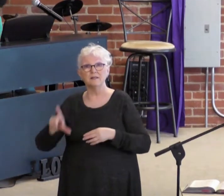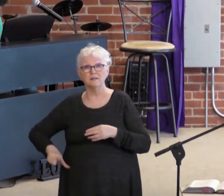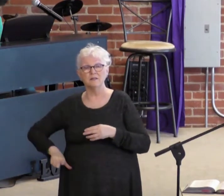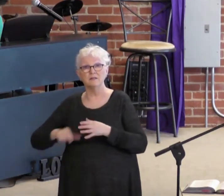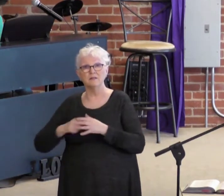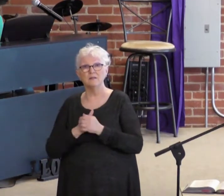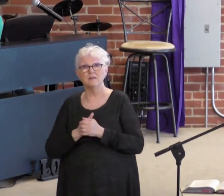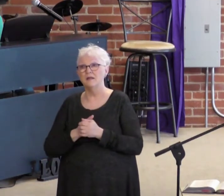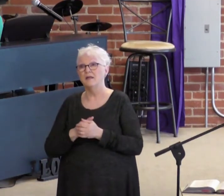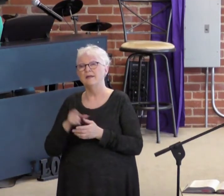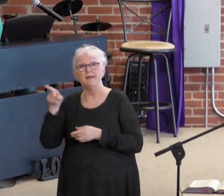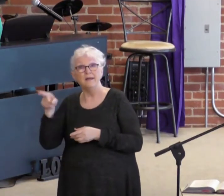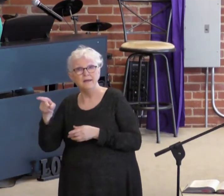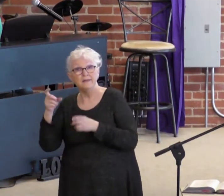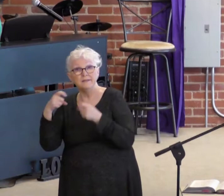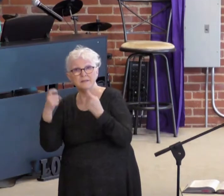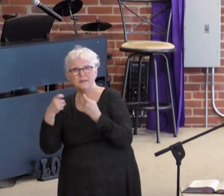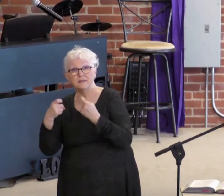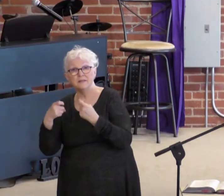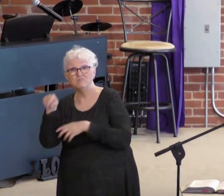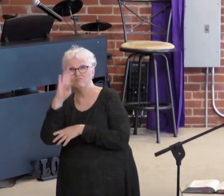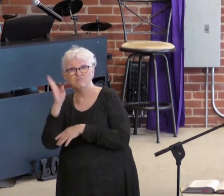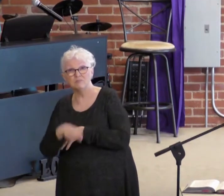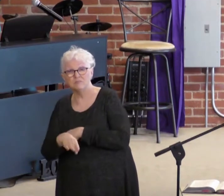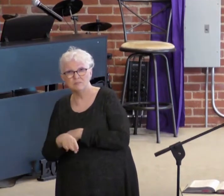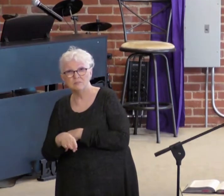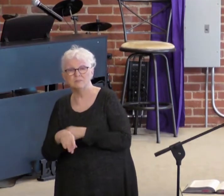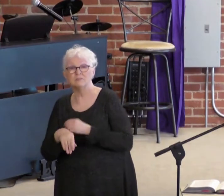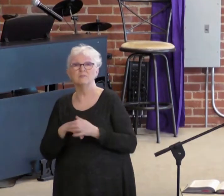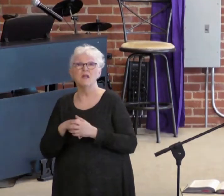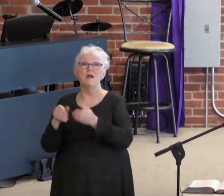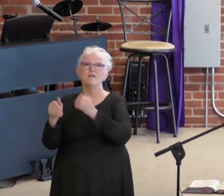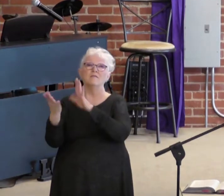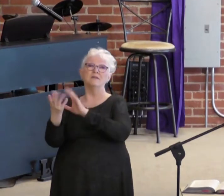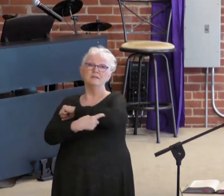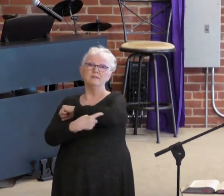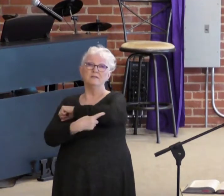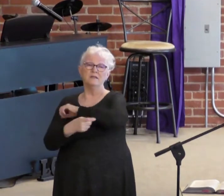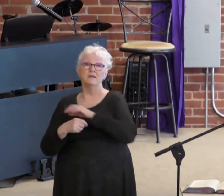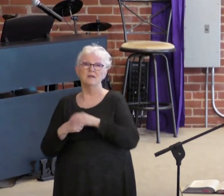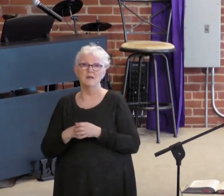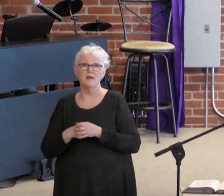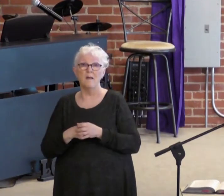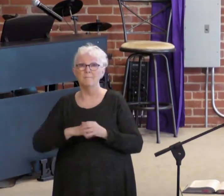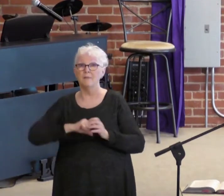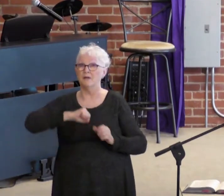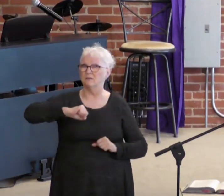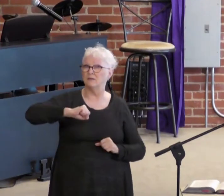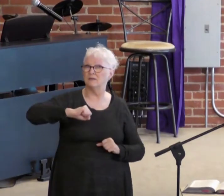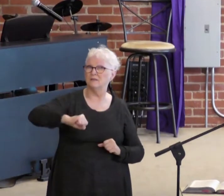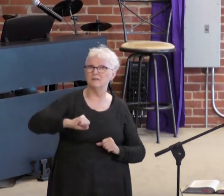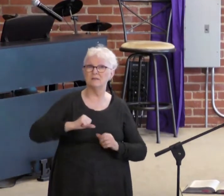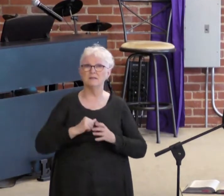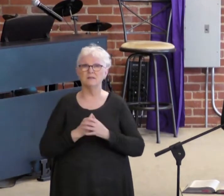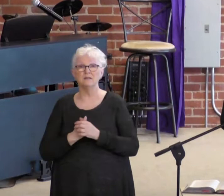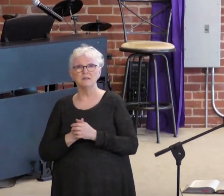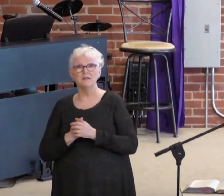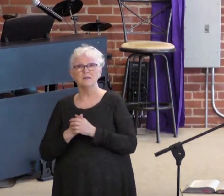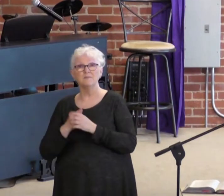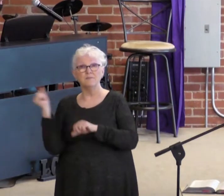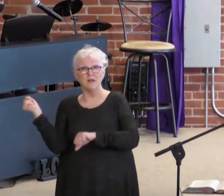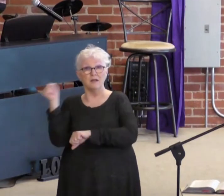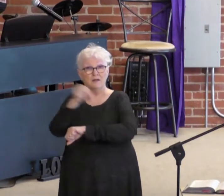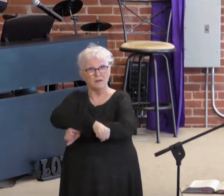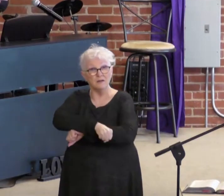is without sin. He faced those temptations, but he resisted them and overcame them. And the way